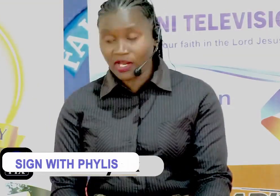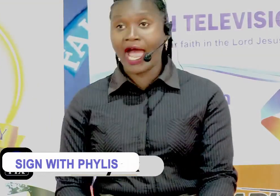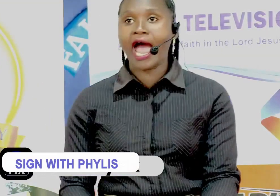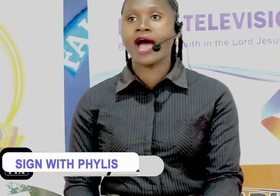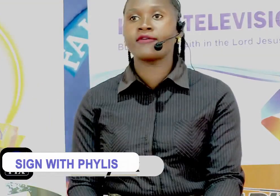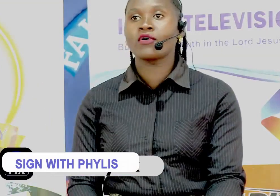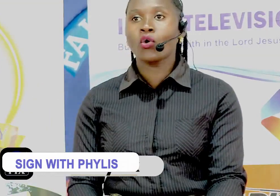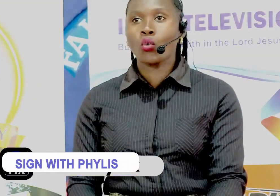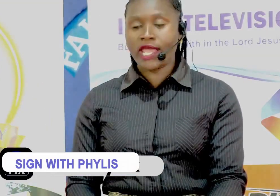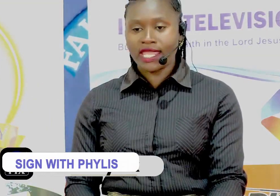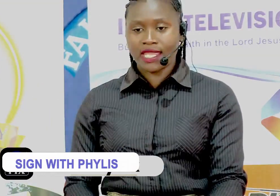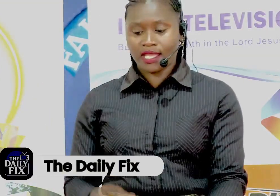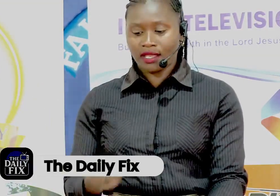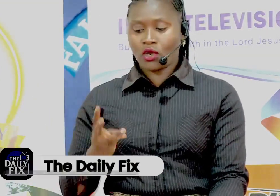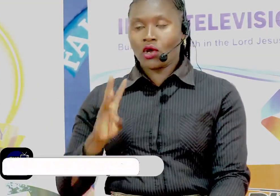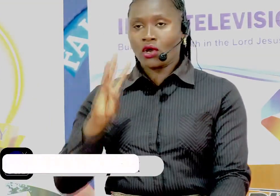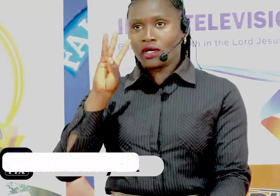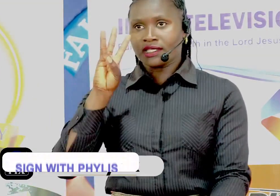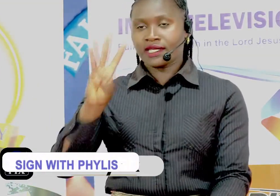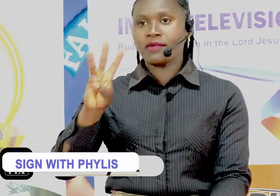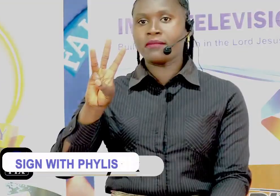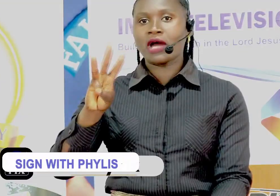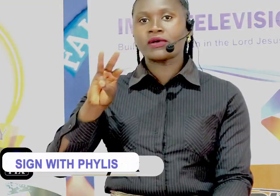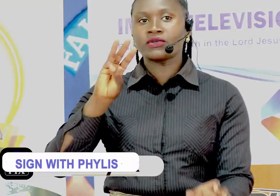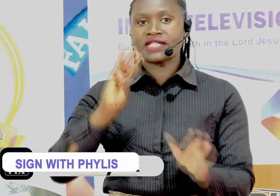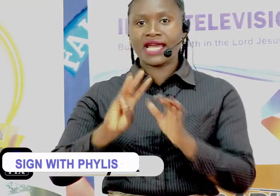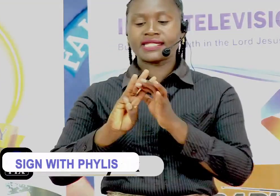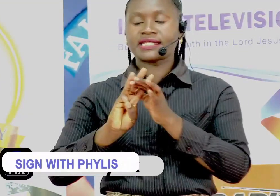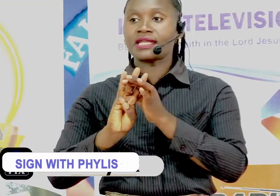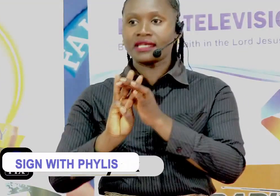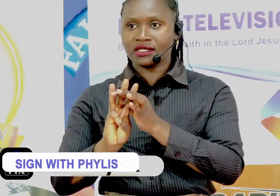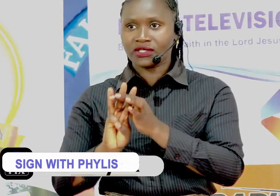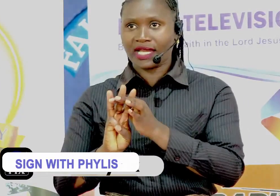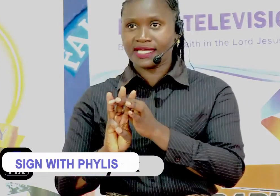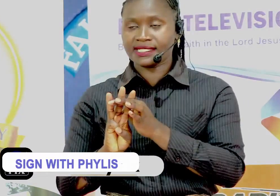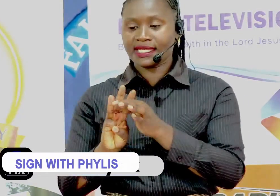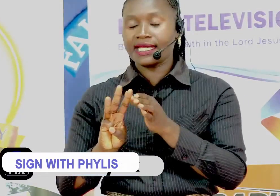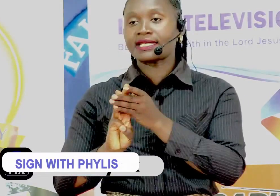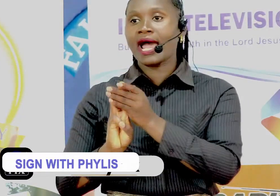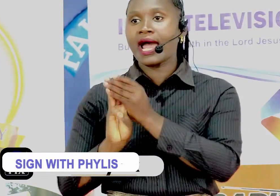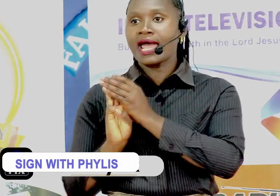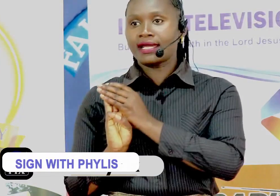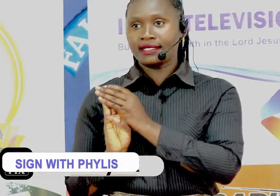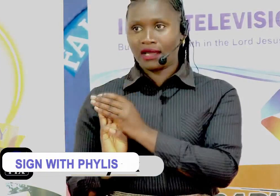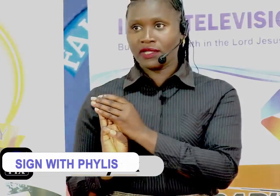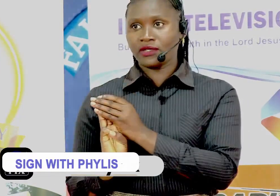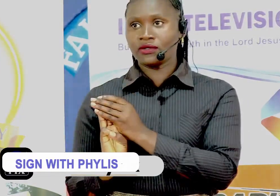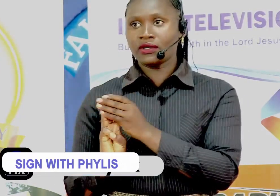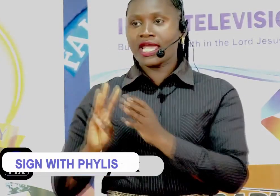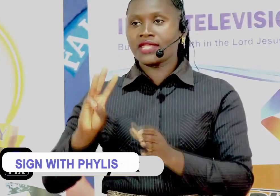have we. Remember, you just initialize letter W, and then